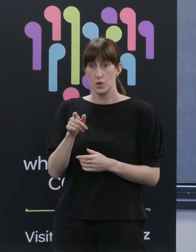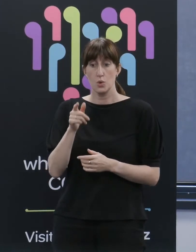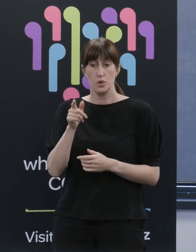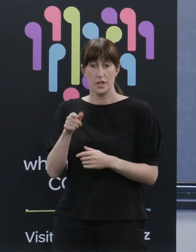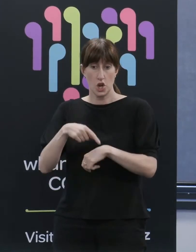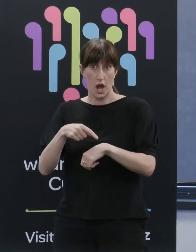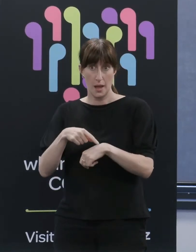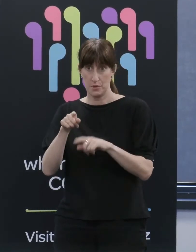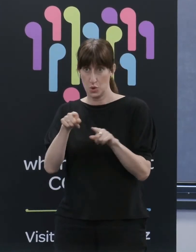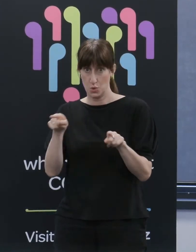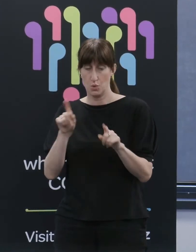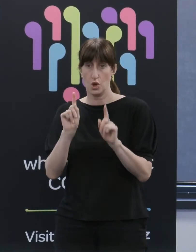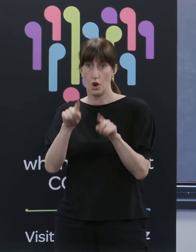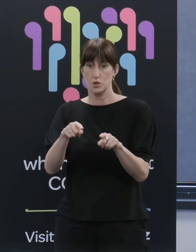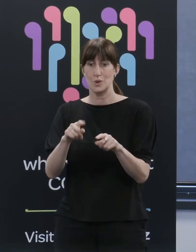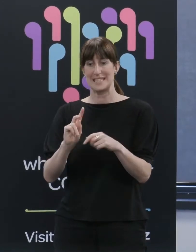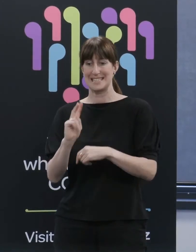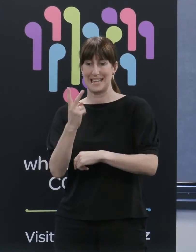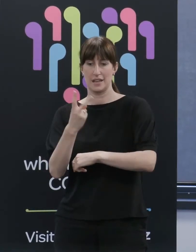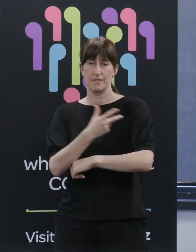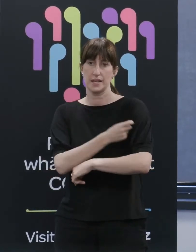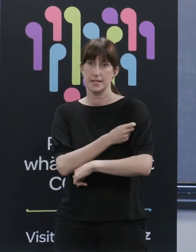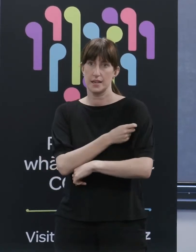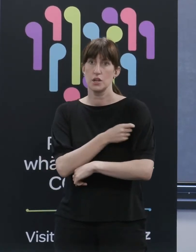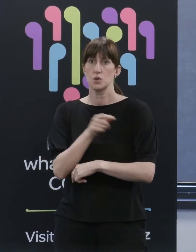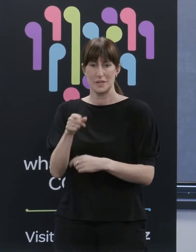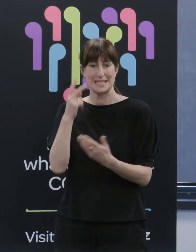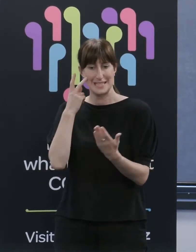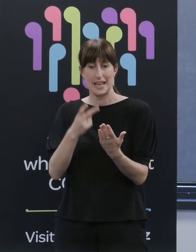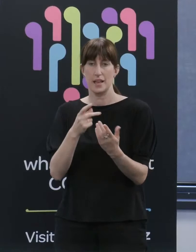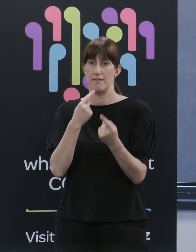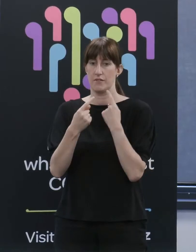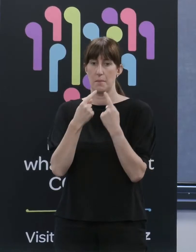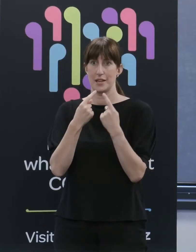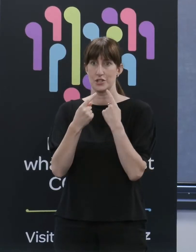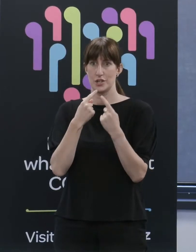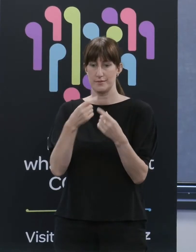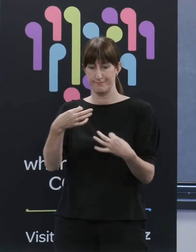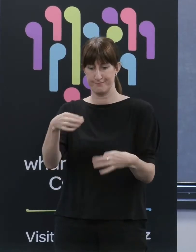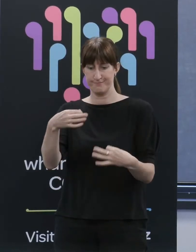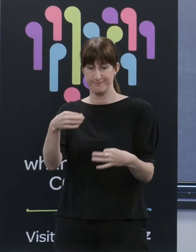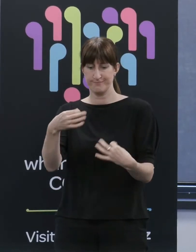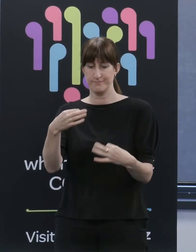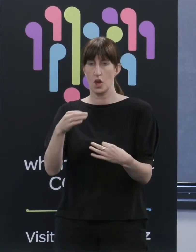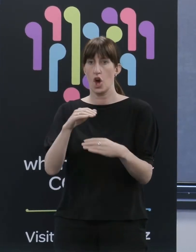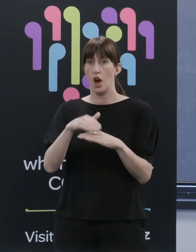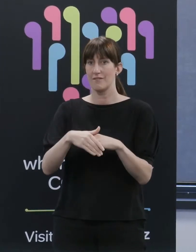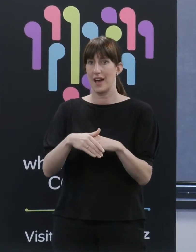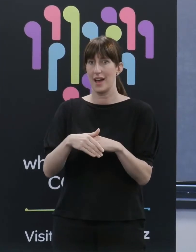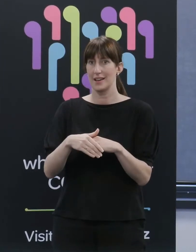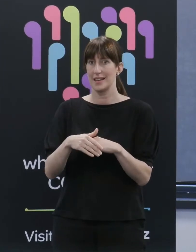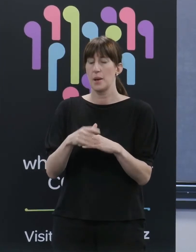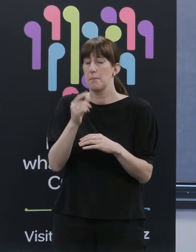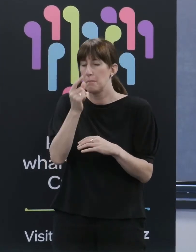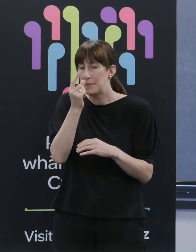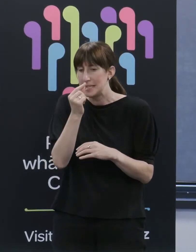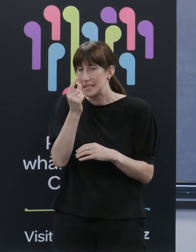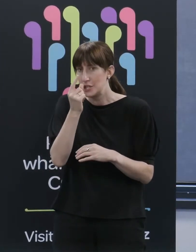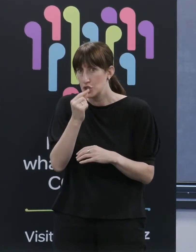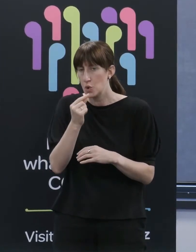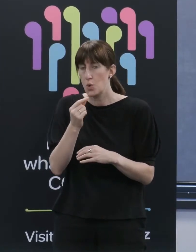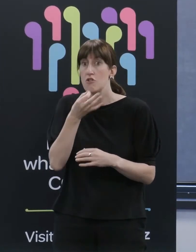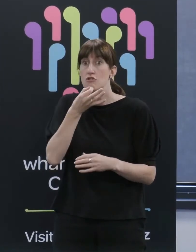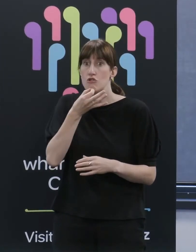specific conversation about this being a potential side effect of a rare but potential side effect of the